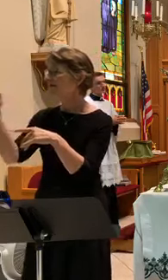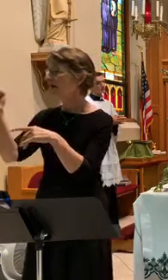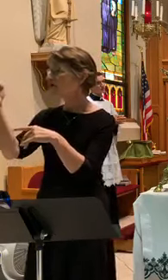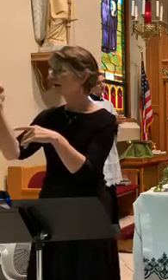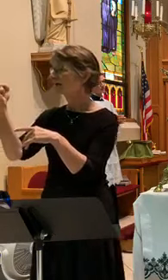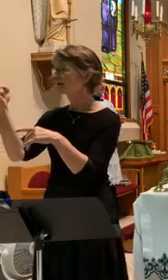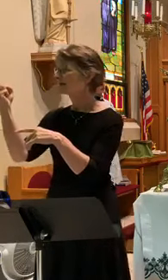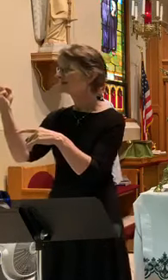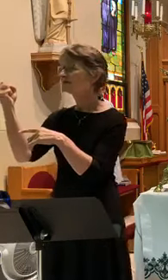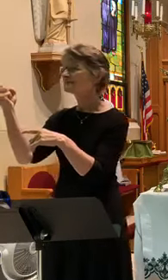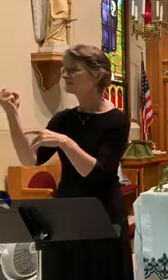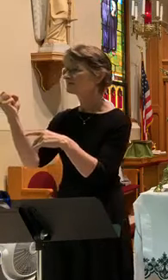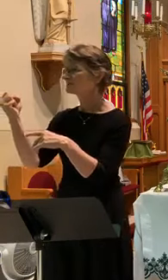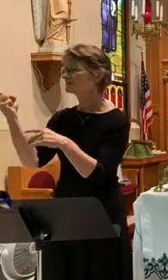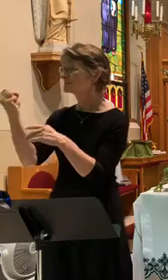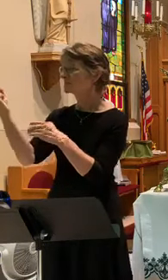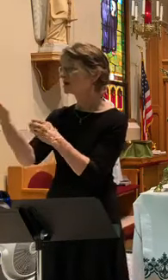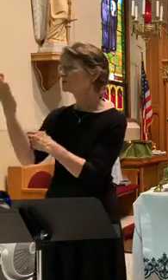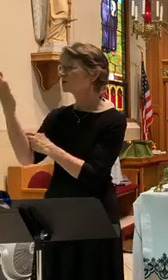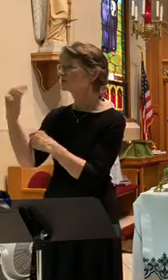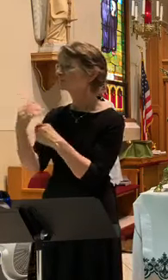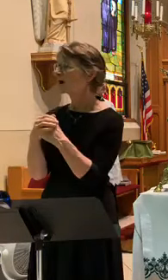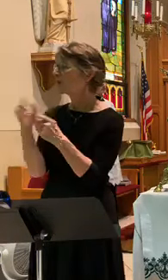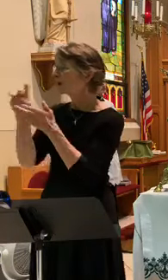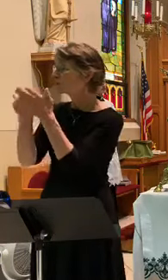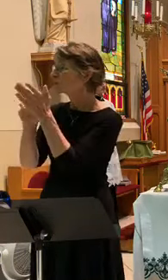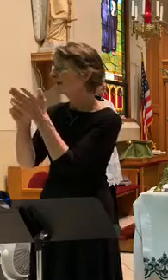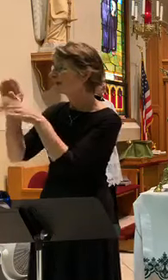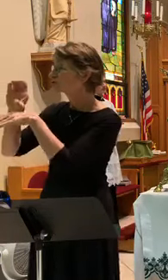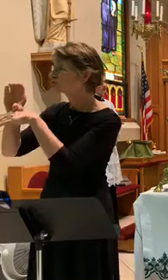Blessed Feast of Mary. We will conclude